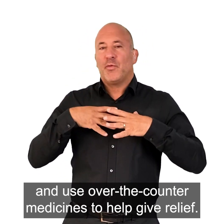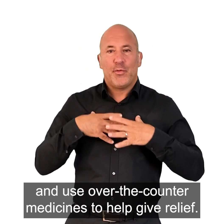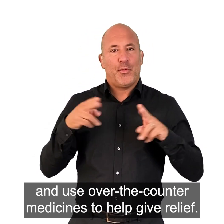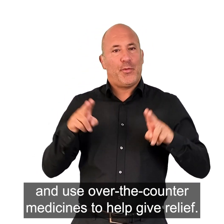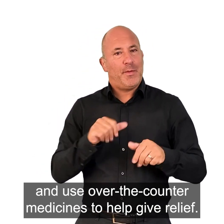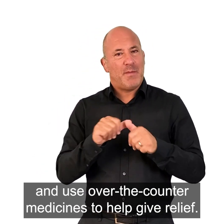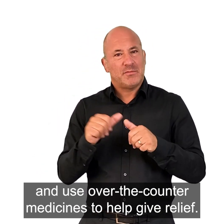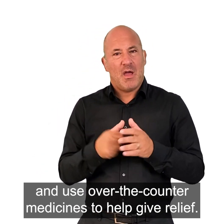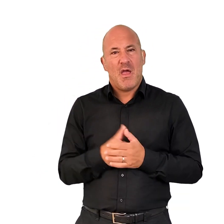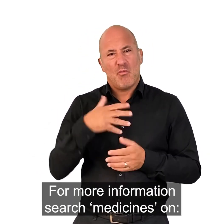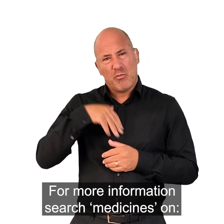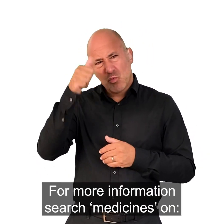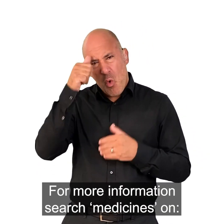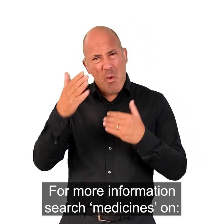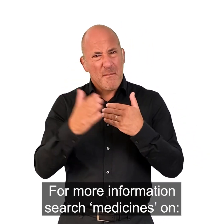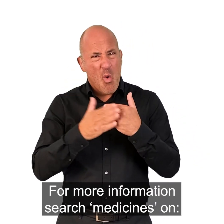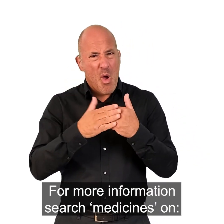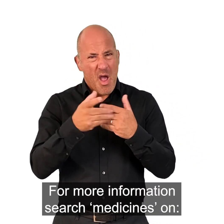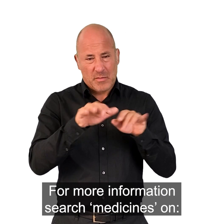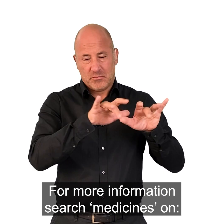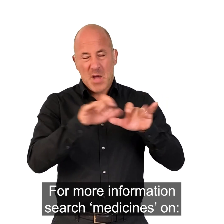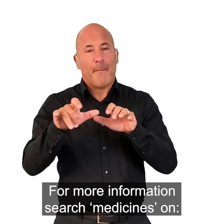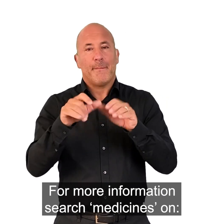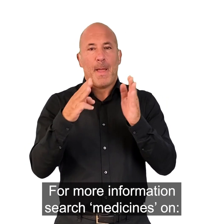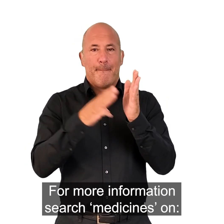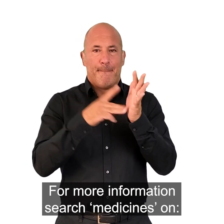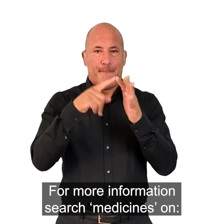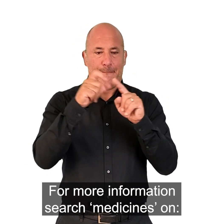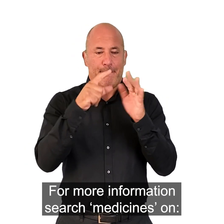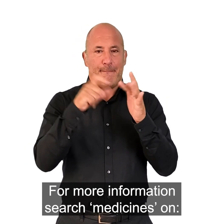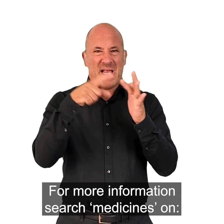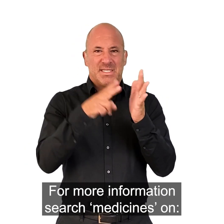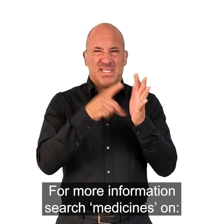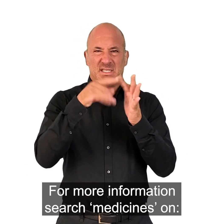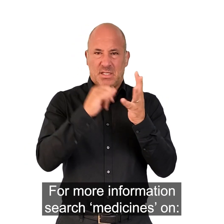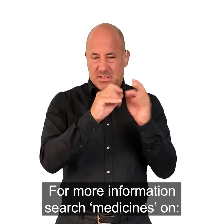give relief. For more information, search medicines on